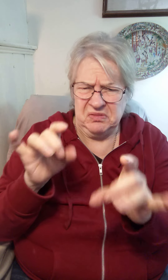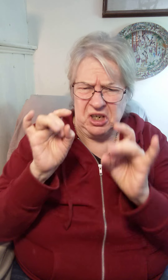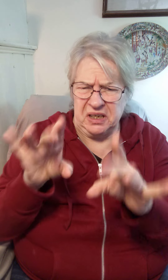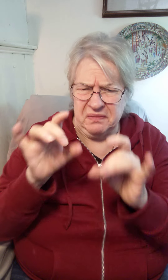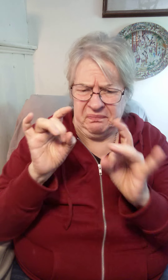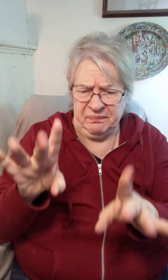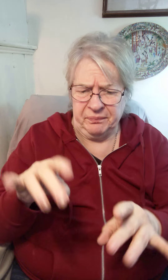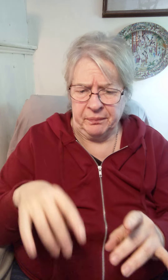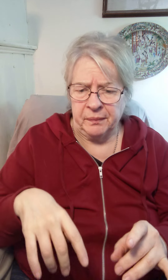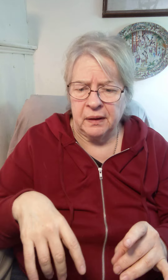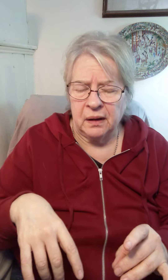Yucky.